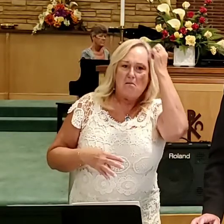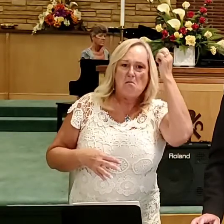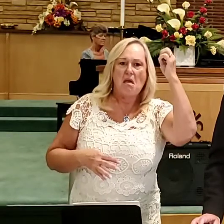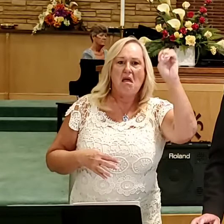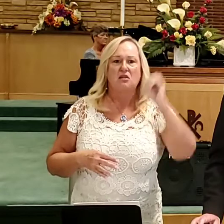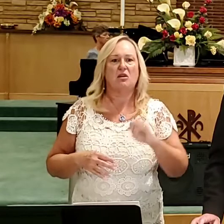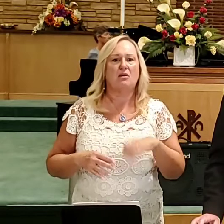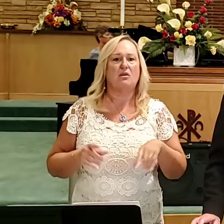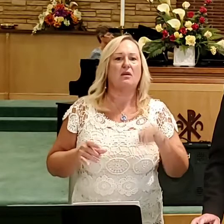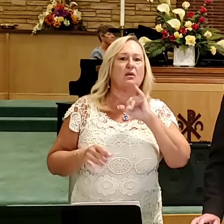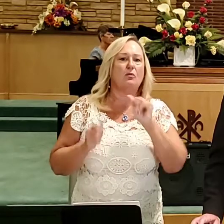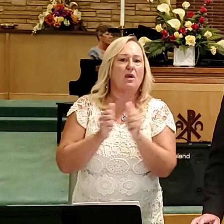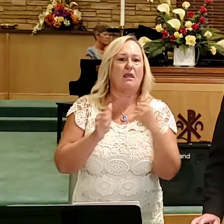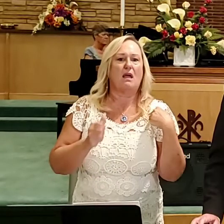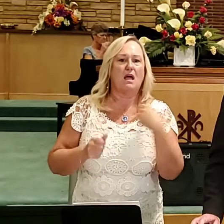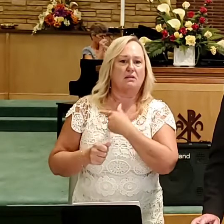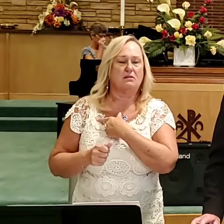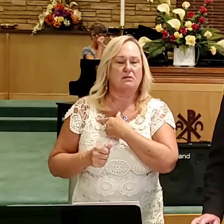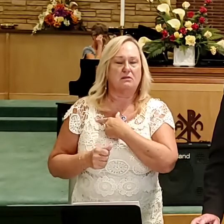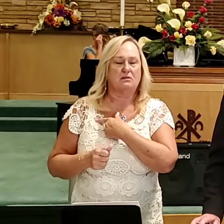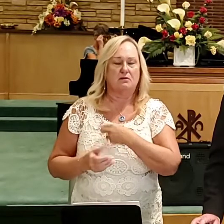Emmanuel, with us.